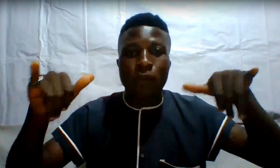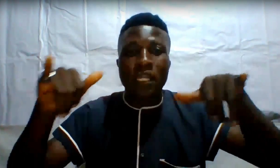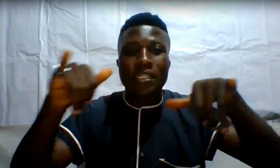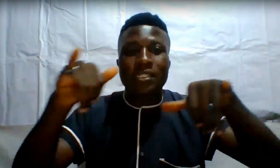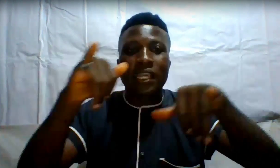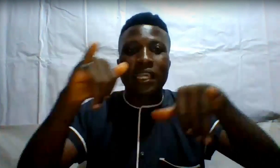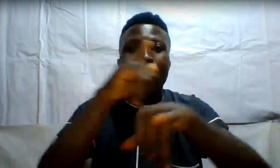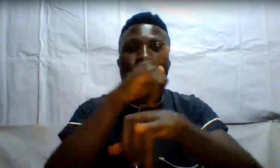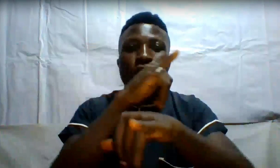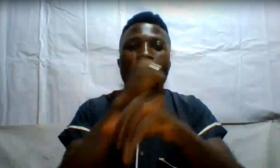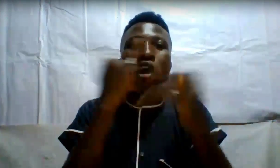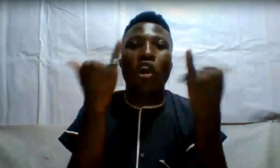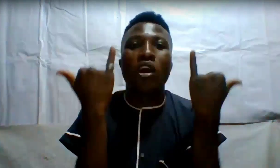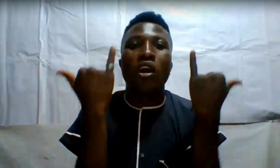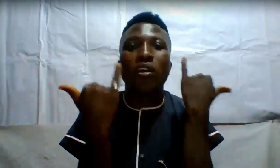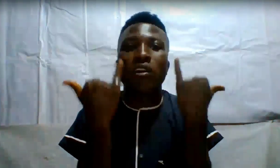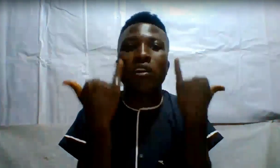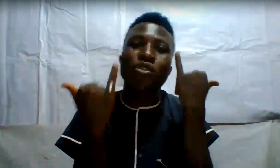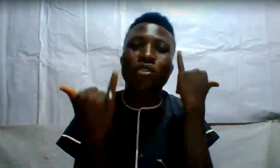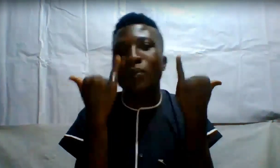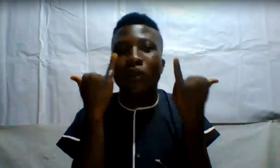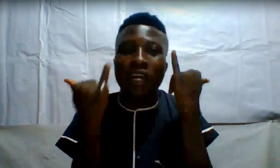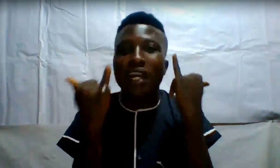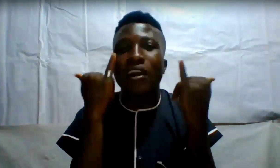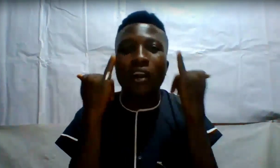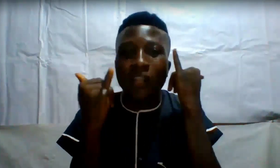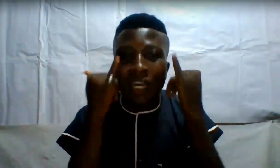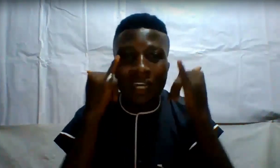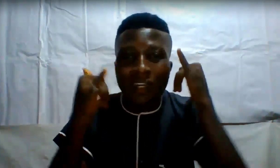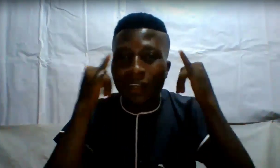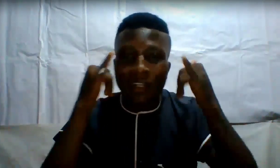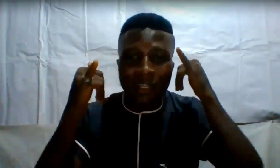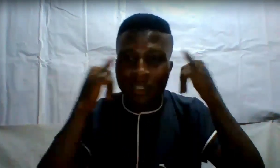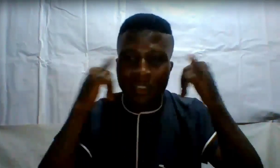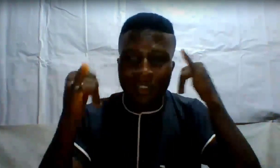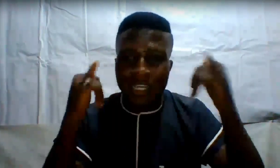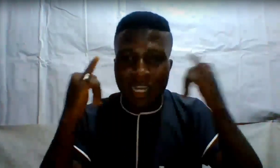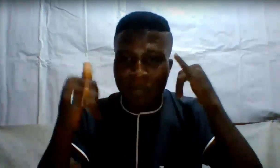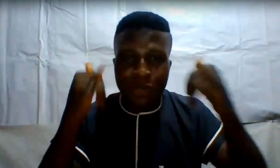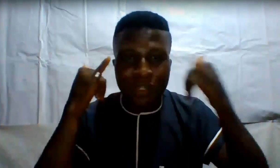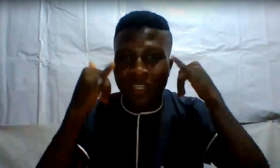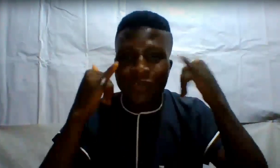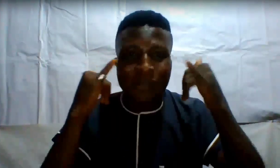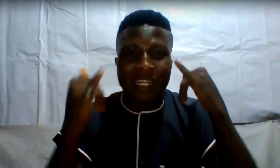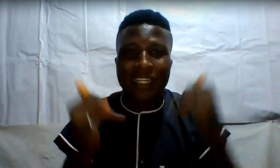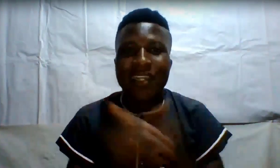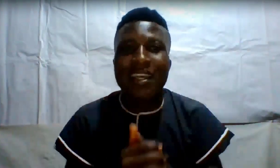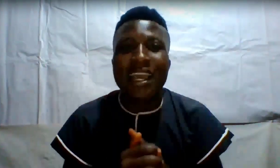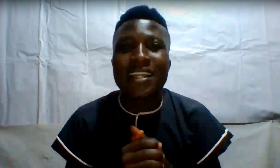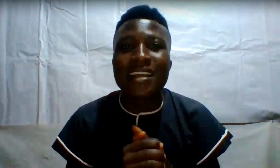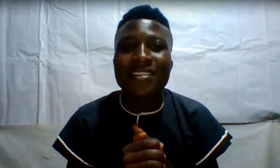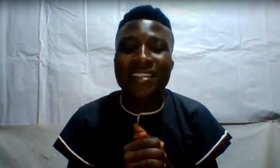holla, I'ma holla you back. And then Z, we said you're going to use your index finger and write